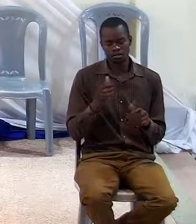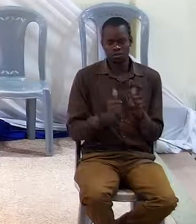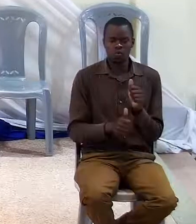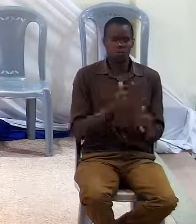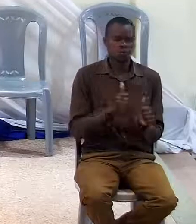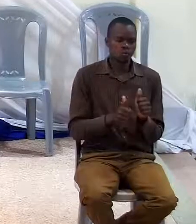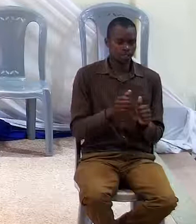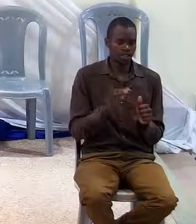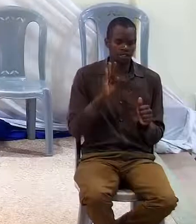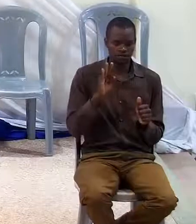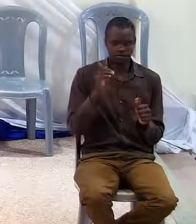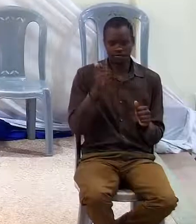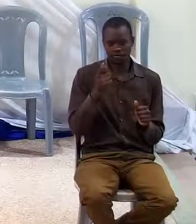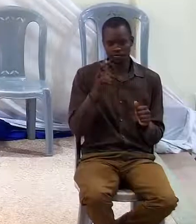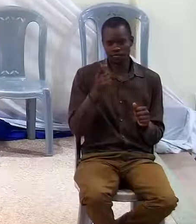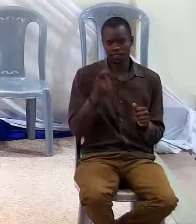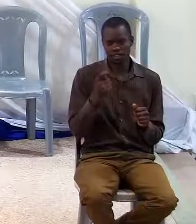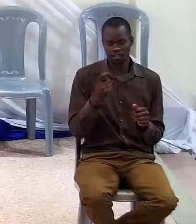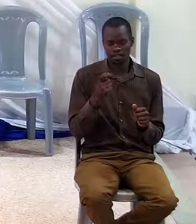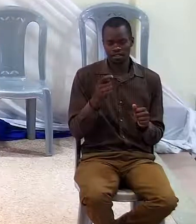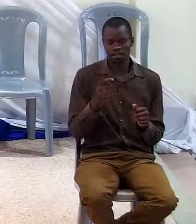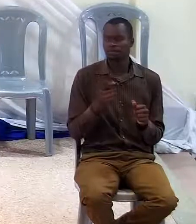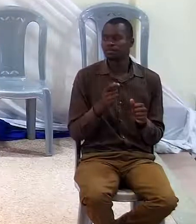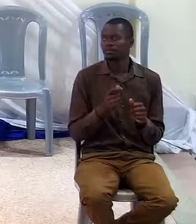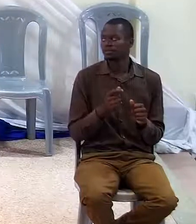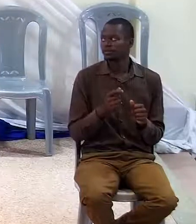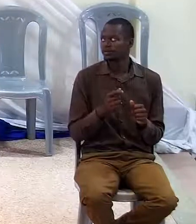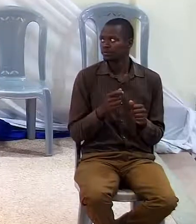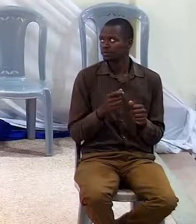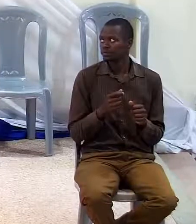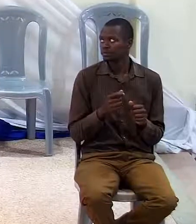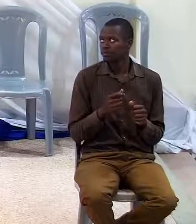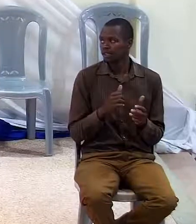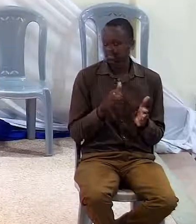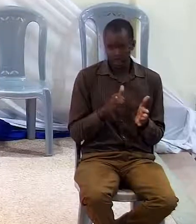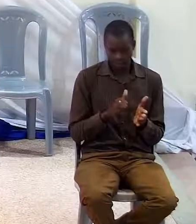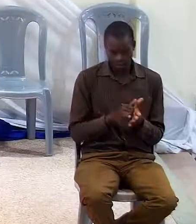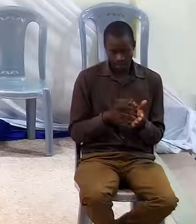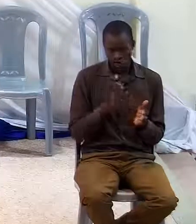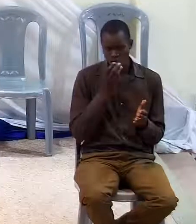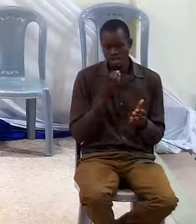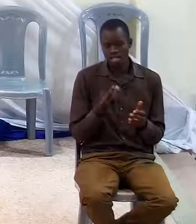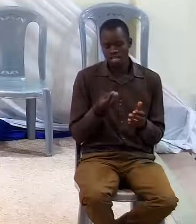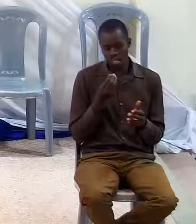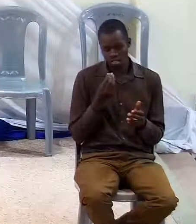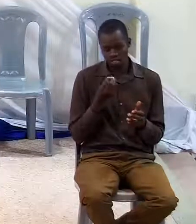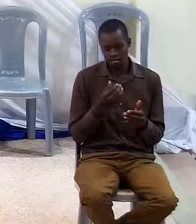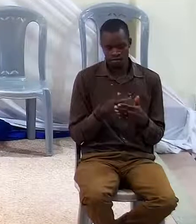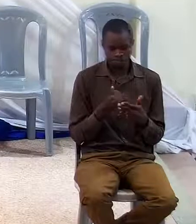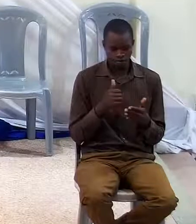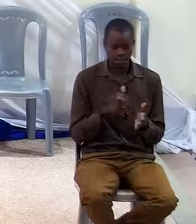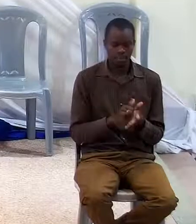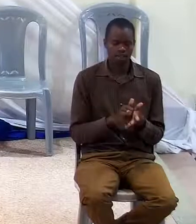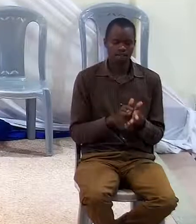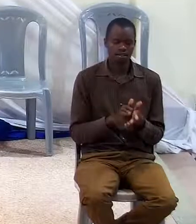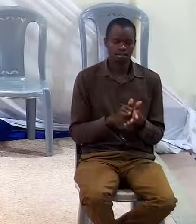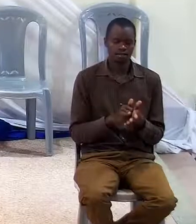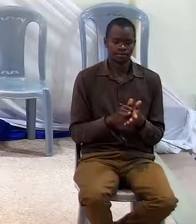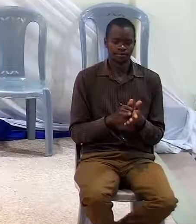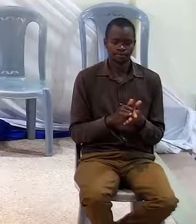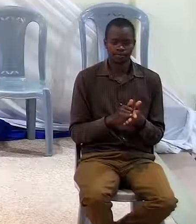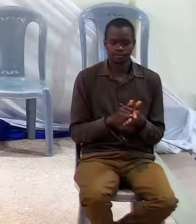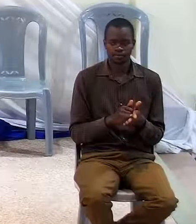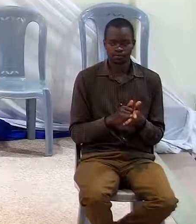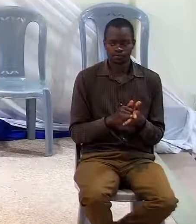eat. The type of fat that we eat. But before I get to the type of fat that we are eating, when you are